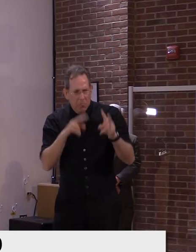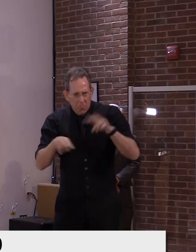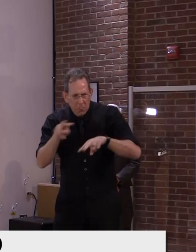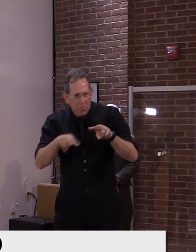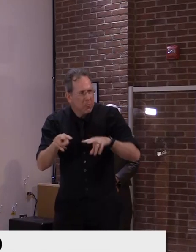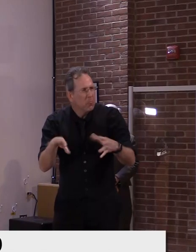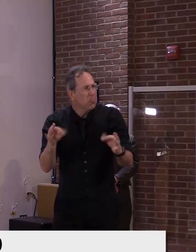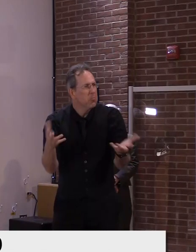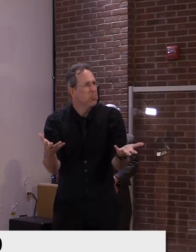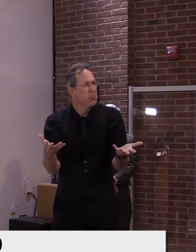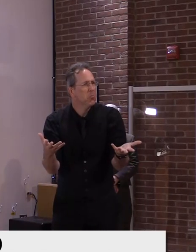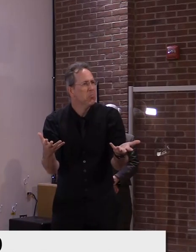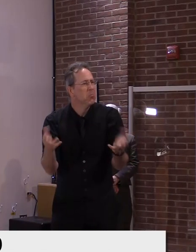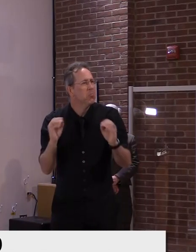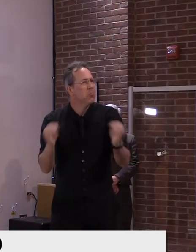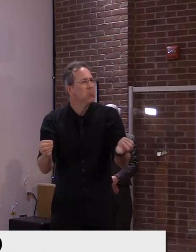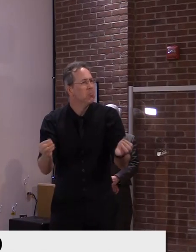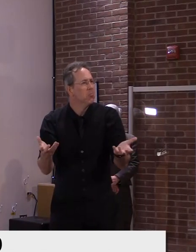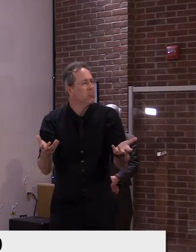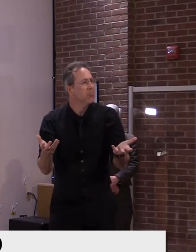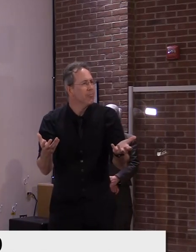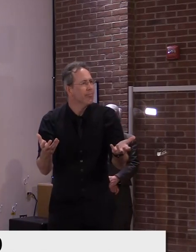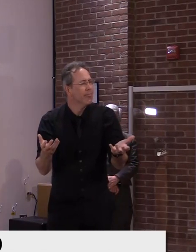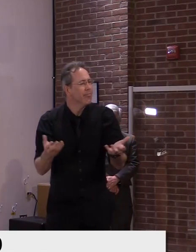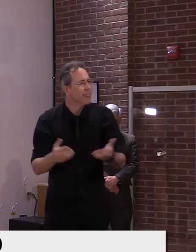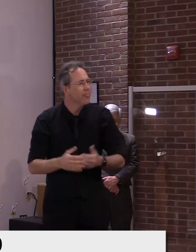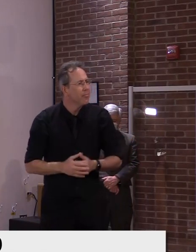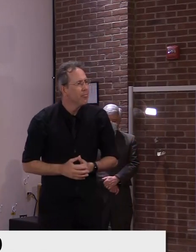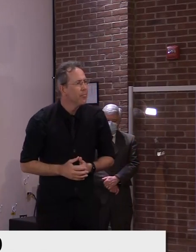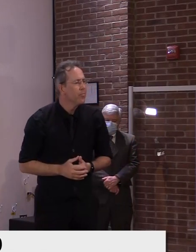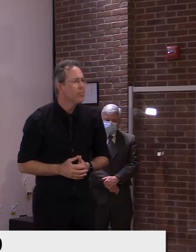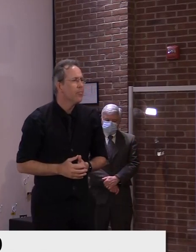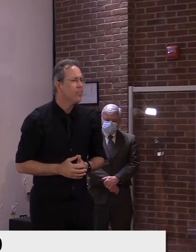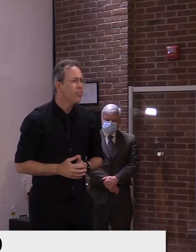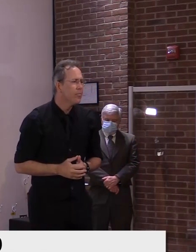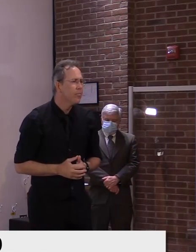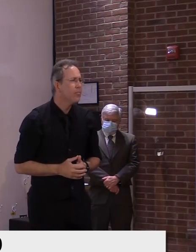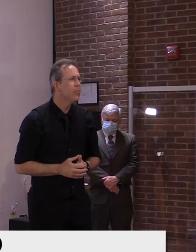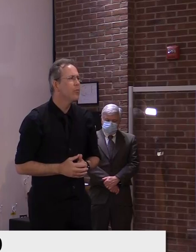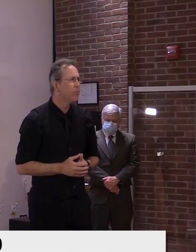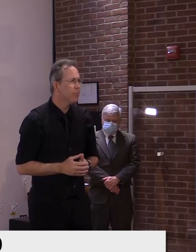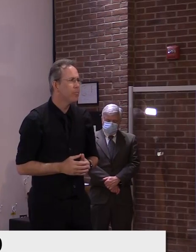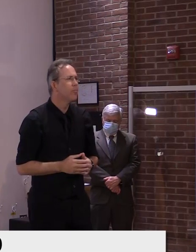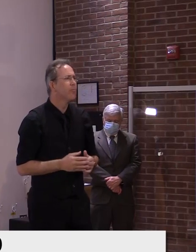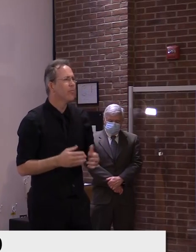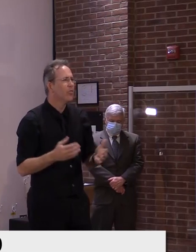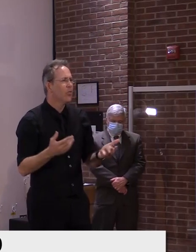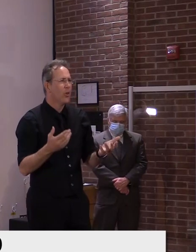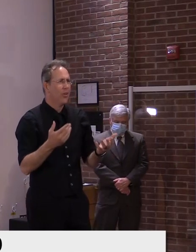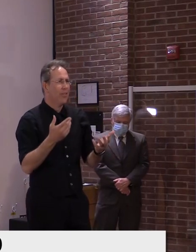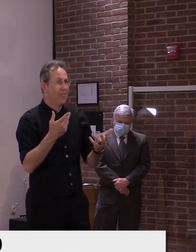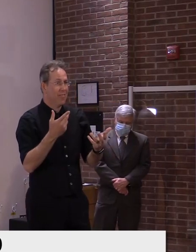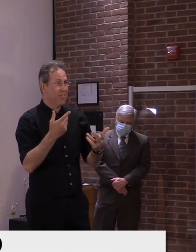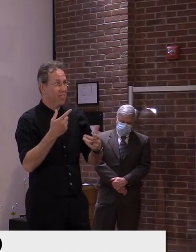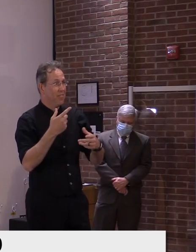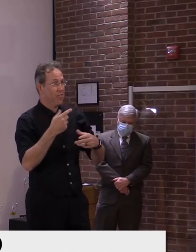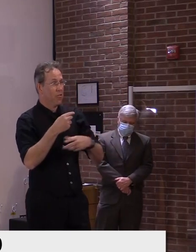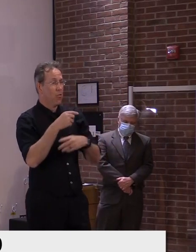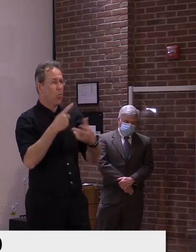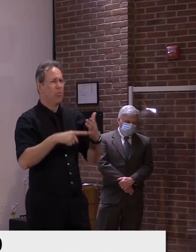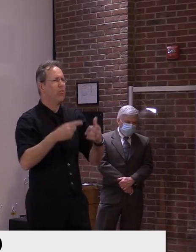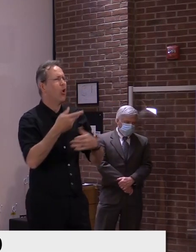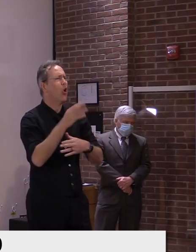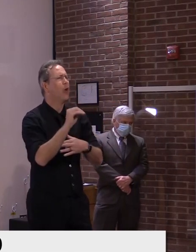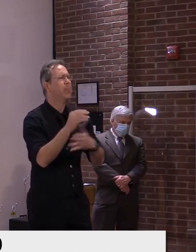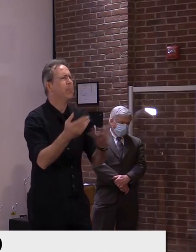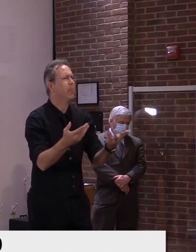in a significant way, show that there's actual harm to you to be done by that particular outcome.